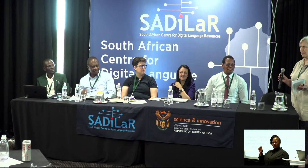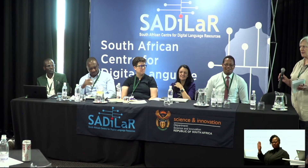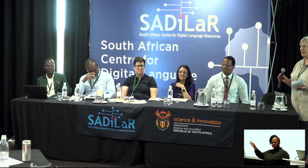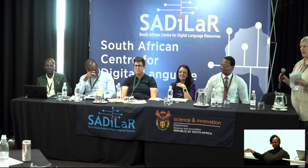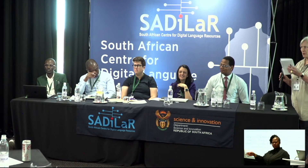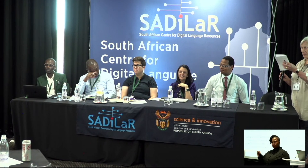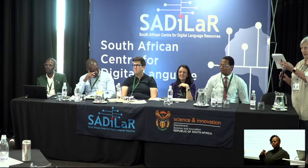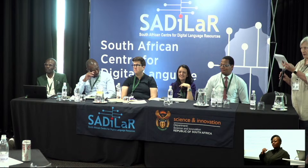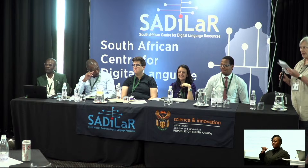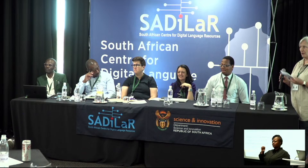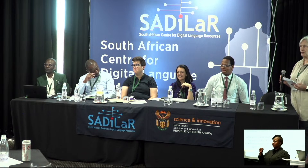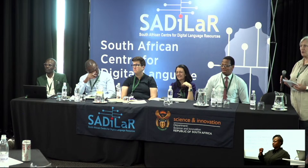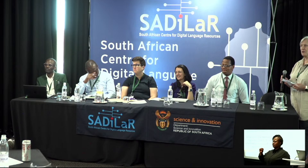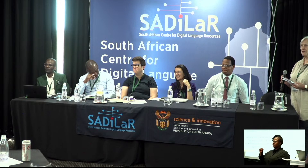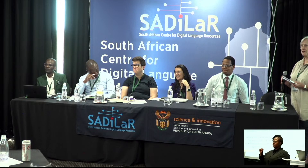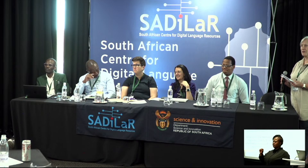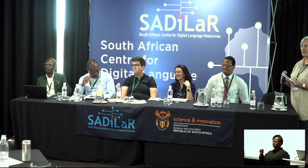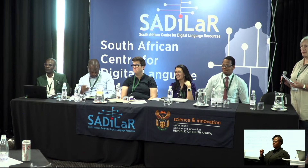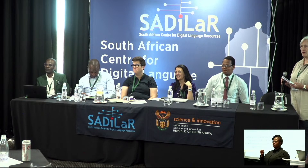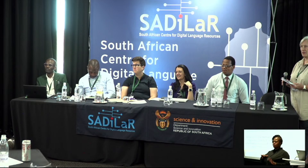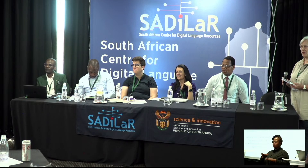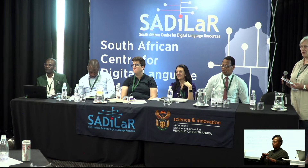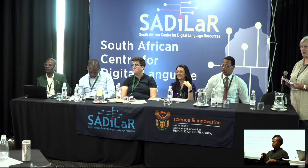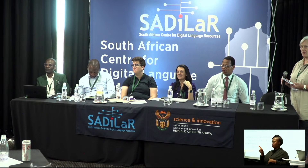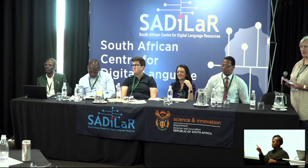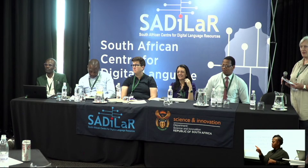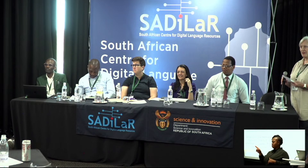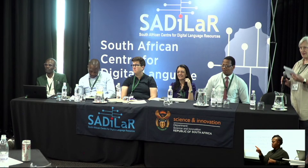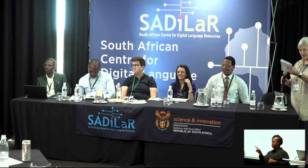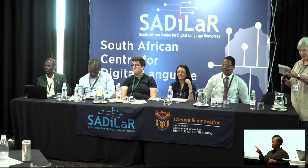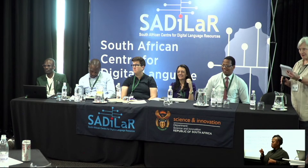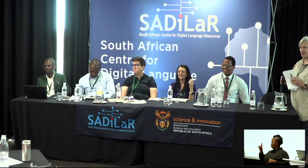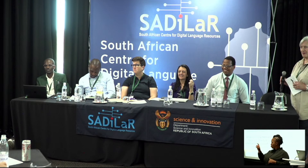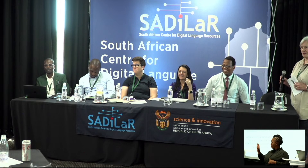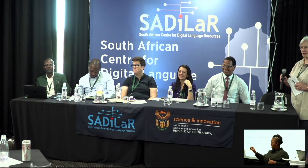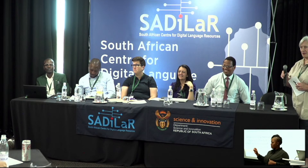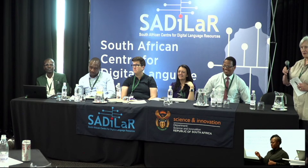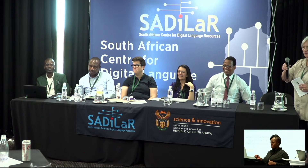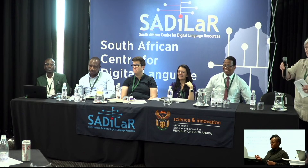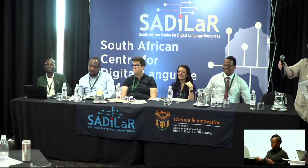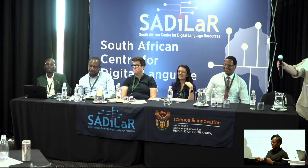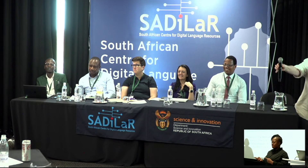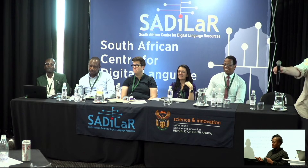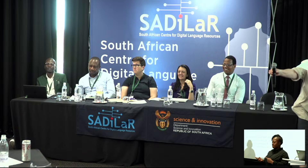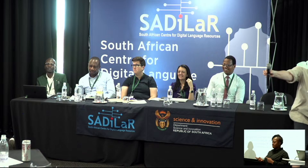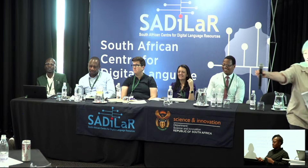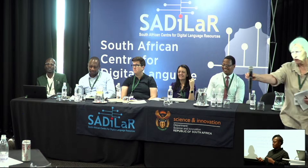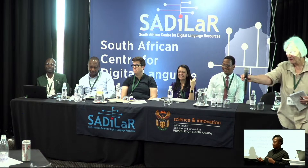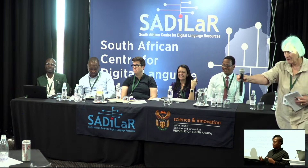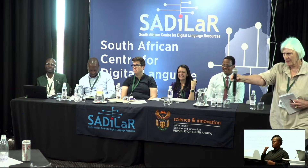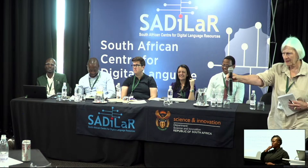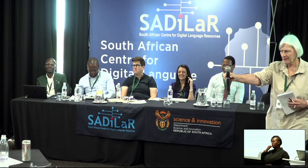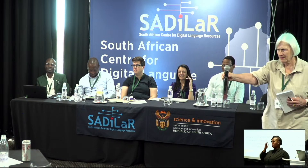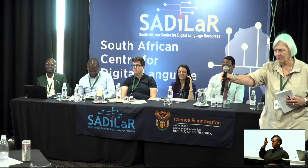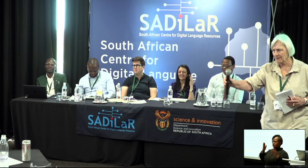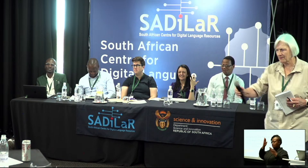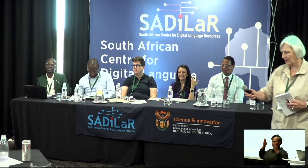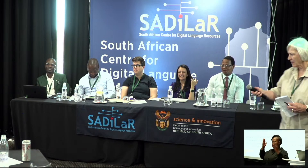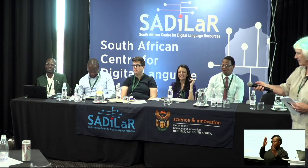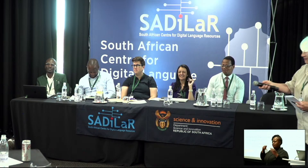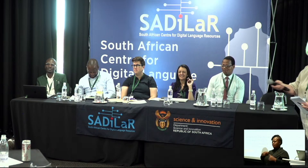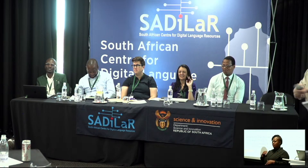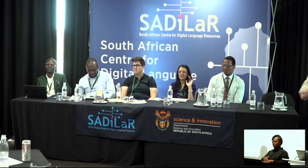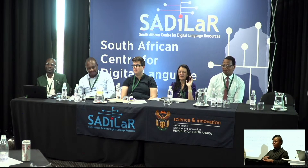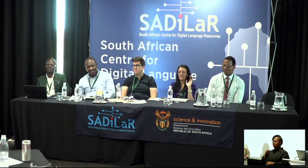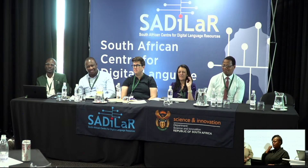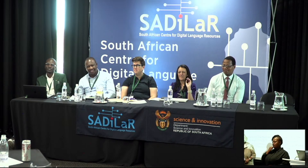for Pius, and then we go to this other question? Karen, thank you. I'm dominating. I've got a very